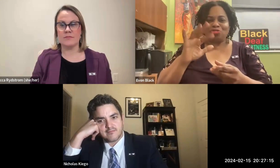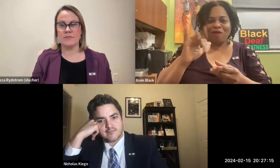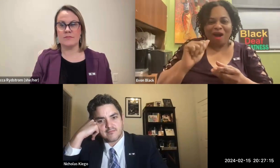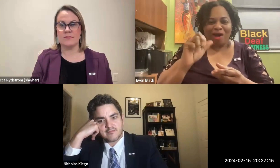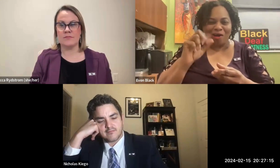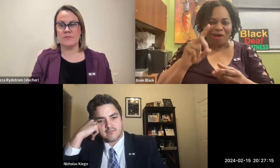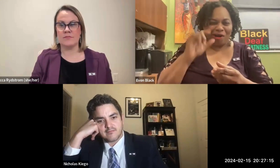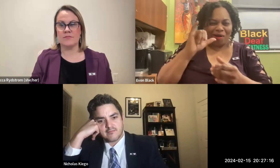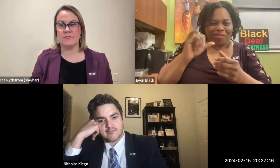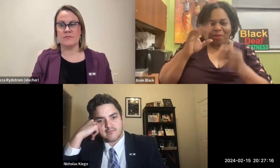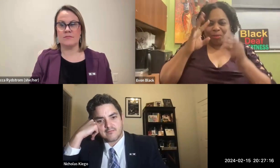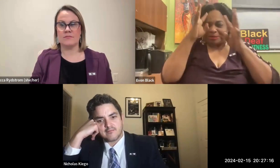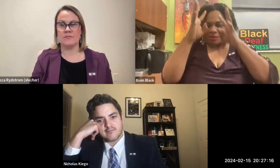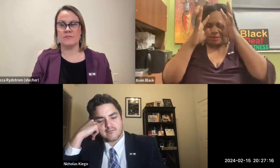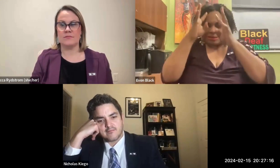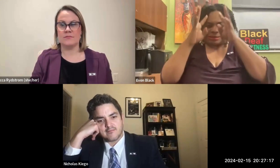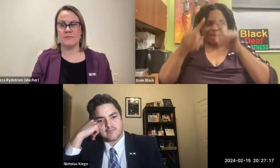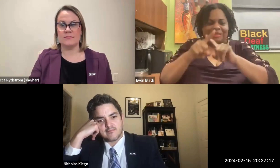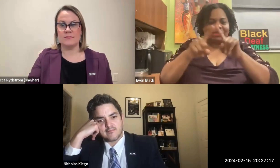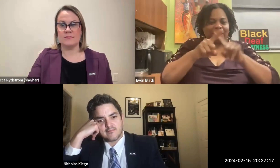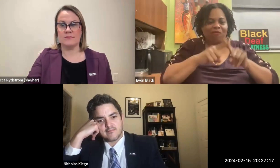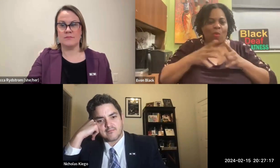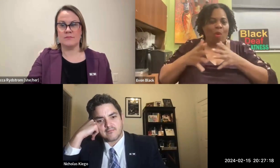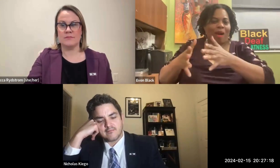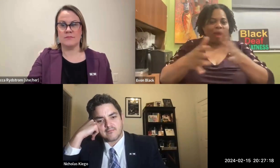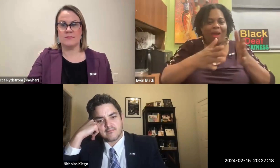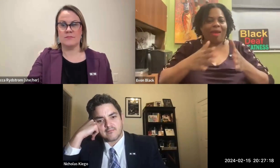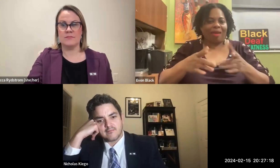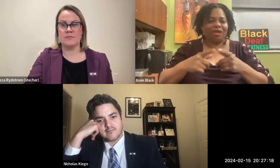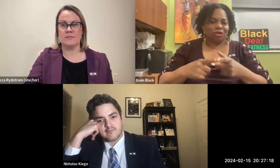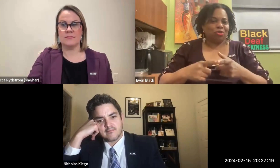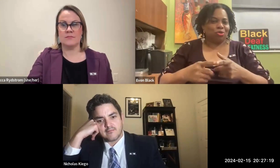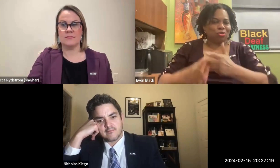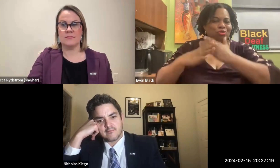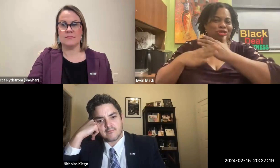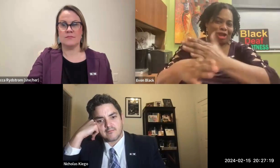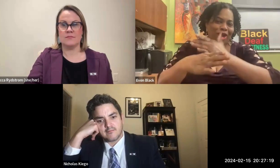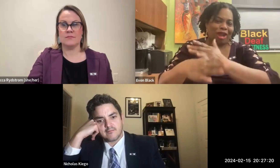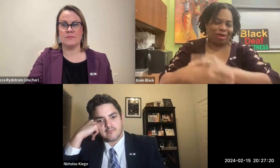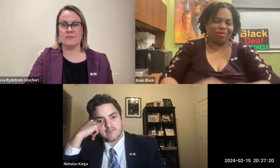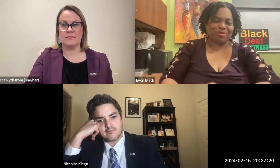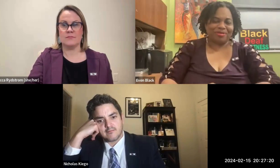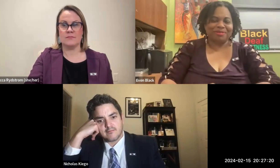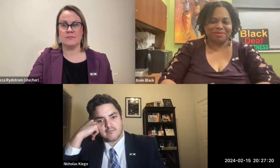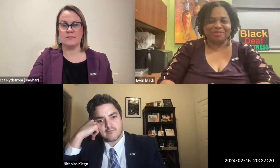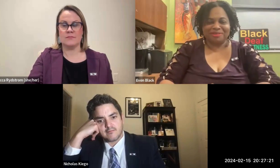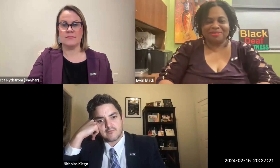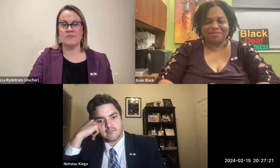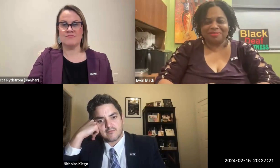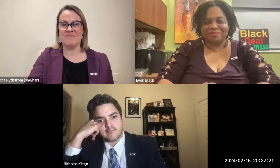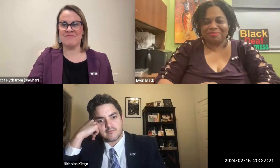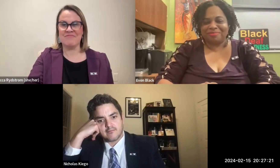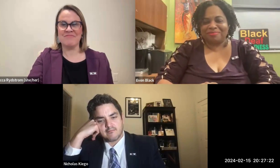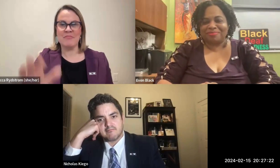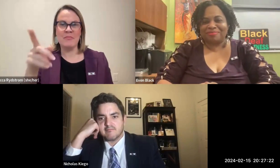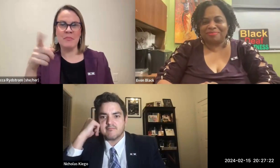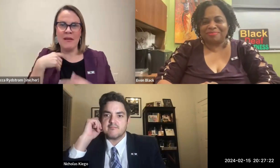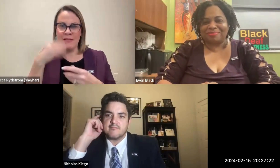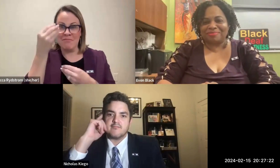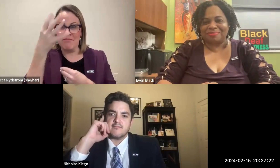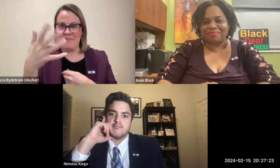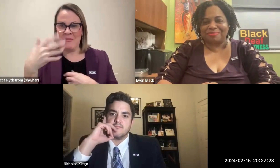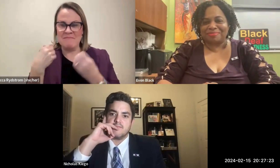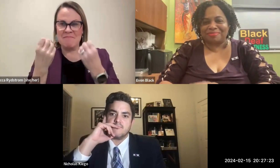can learn about their Black deaf, I guess it'll be like Black deaf trivia cards. So there are different ways to get this message out there,